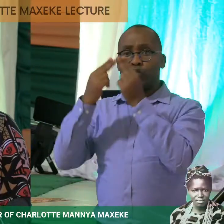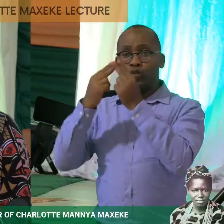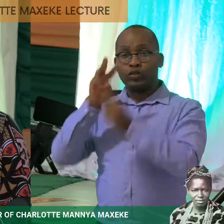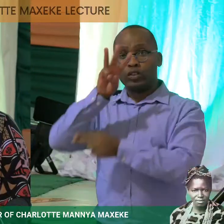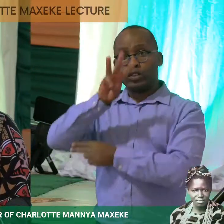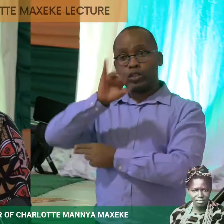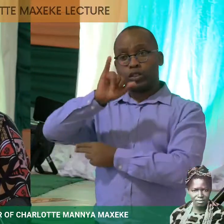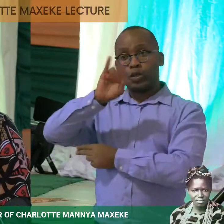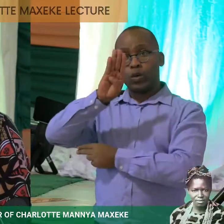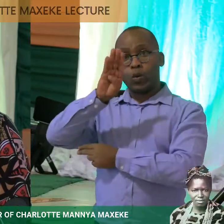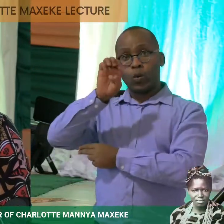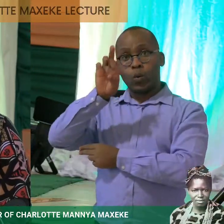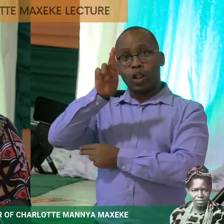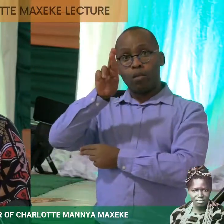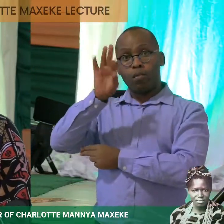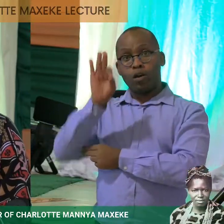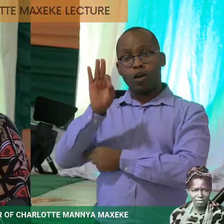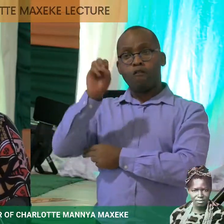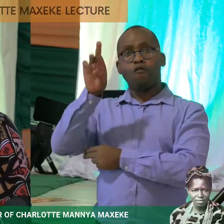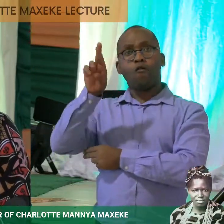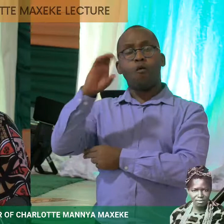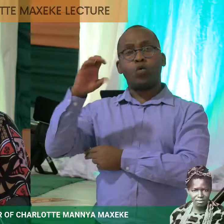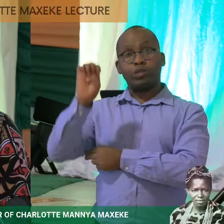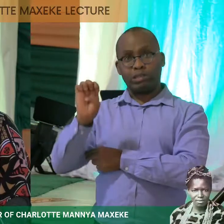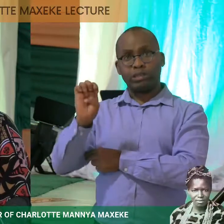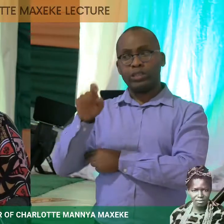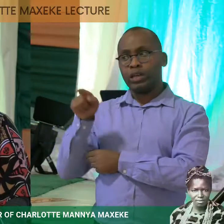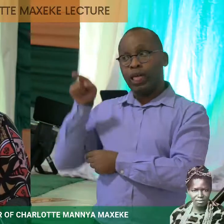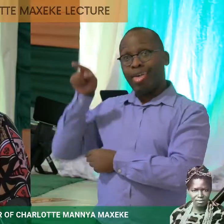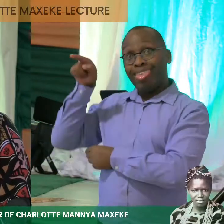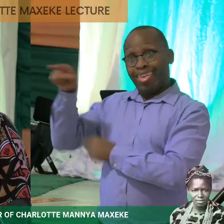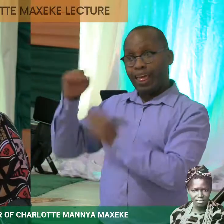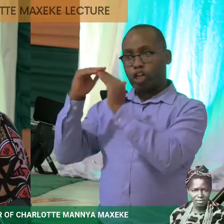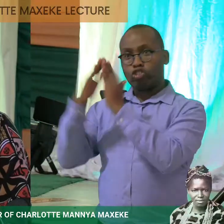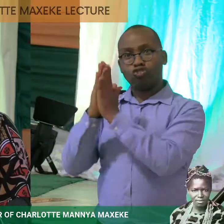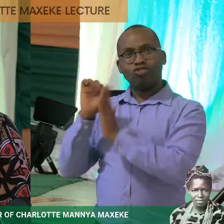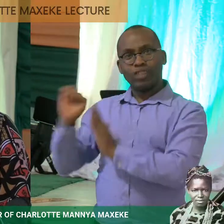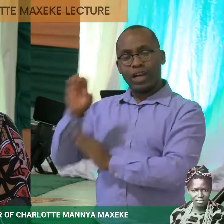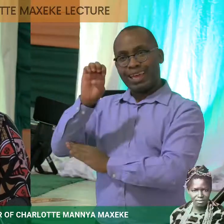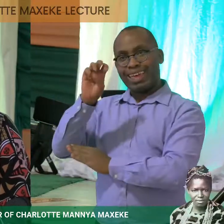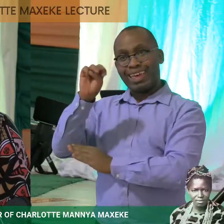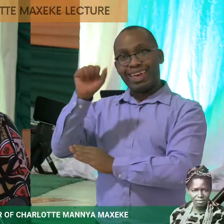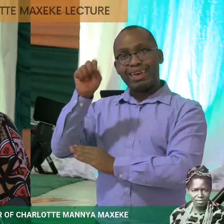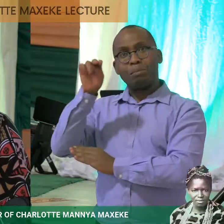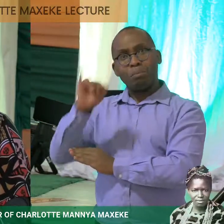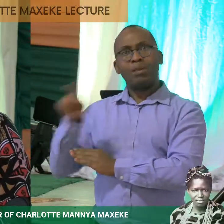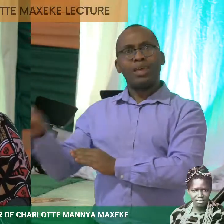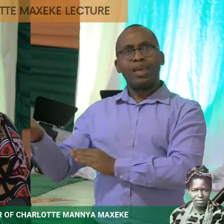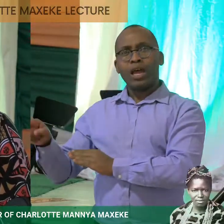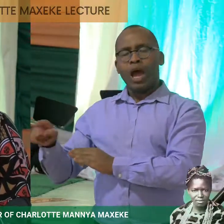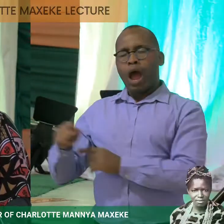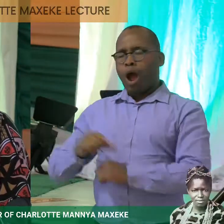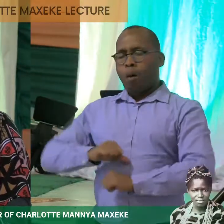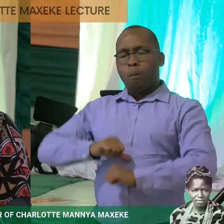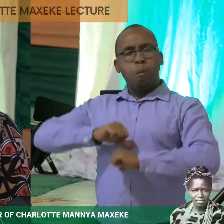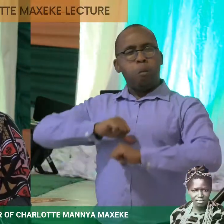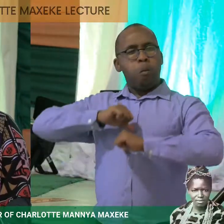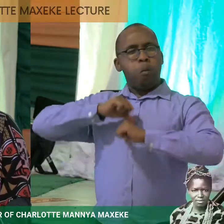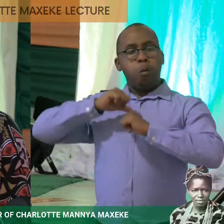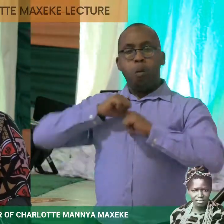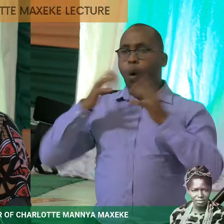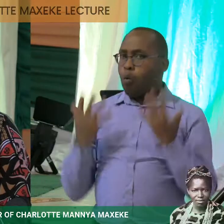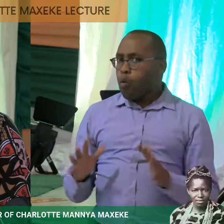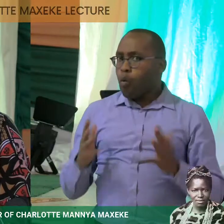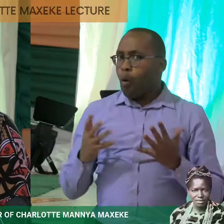ezingcangalo i-Emi kwelalizwe eyayilithemba labantu abantsundu baseMelika